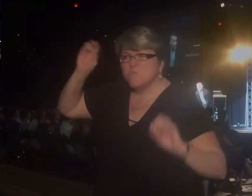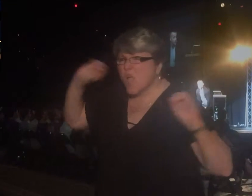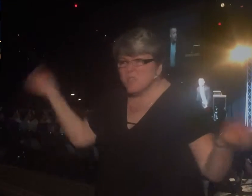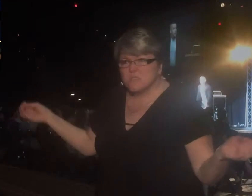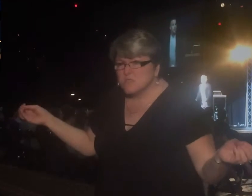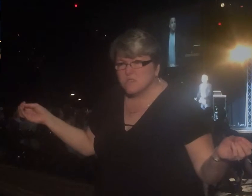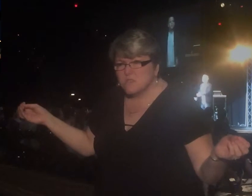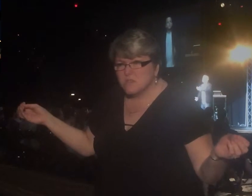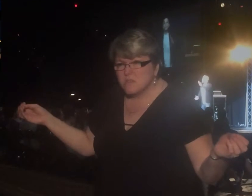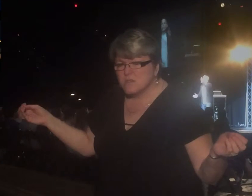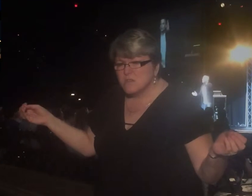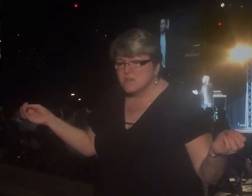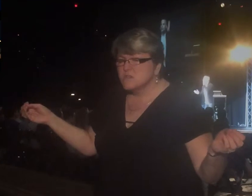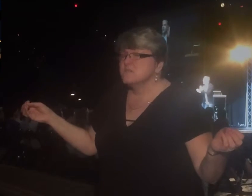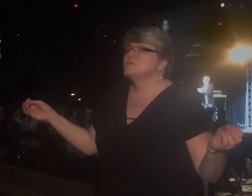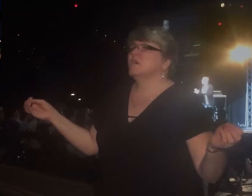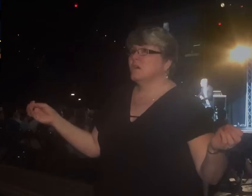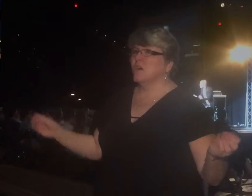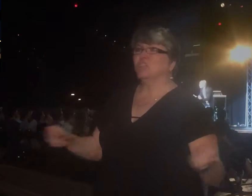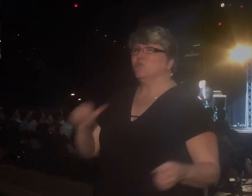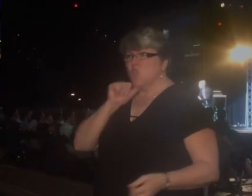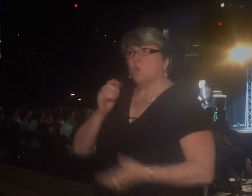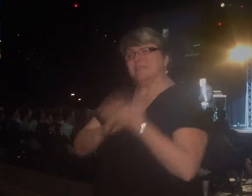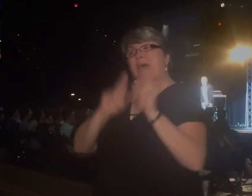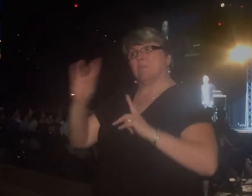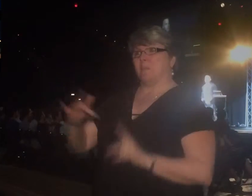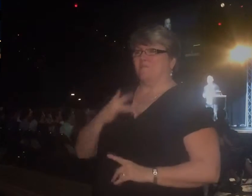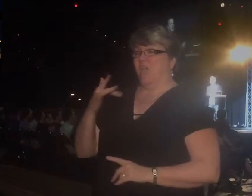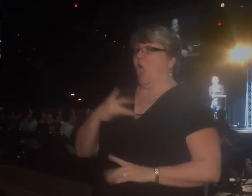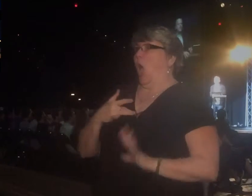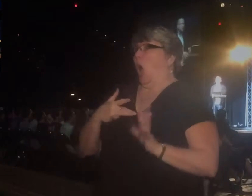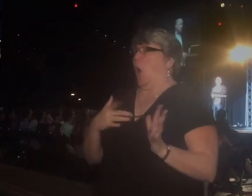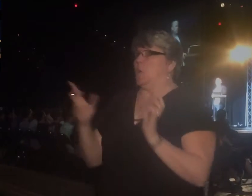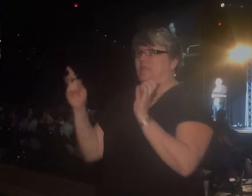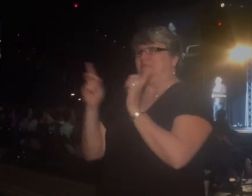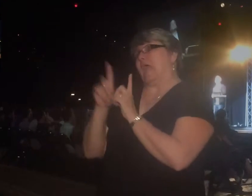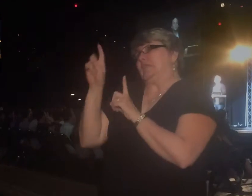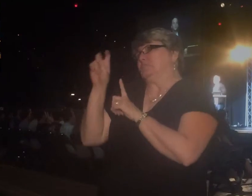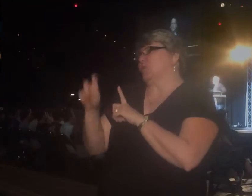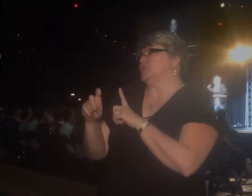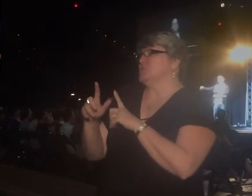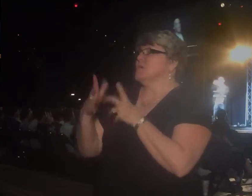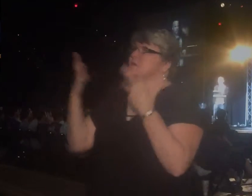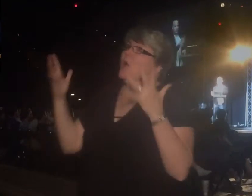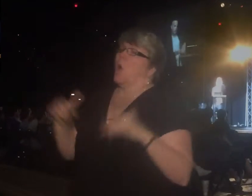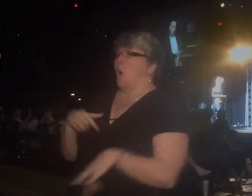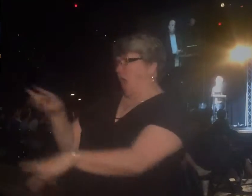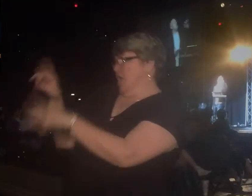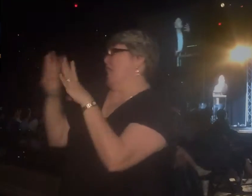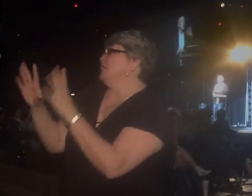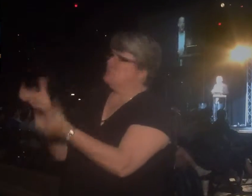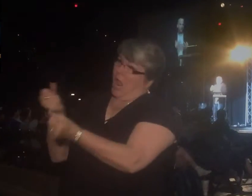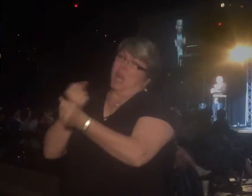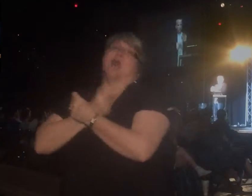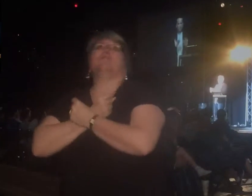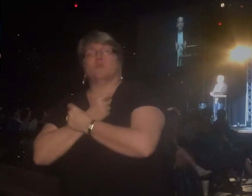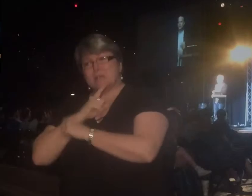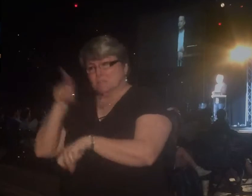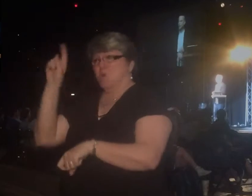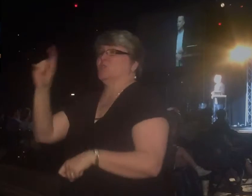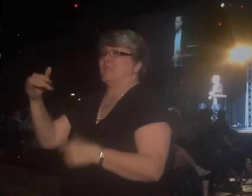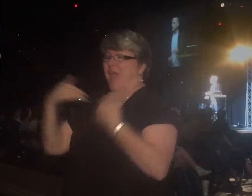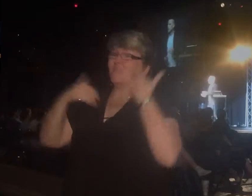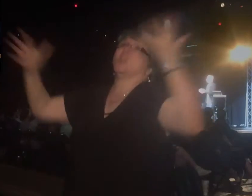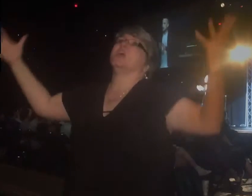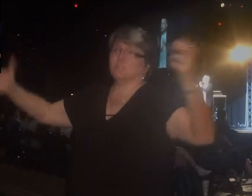sense. You don't, and some people feel that. You go, man, dating is supposed to be tumultuous. Like, I hate you, but I love you. And it's supposed to have all